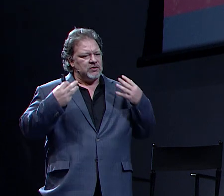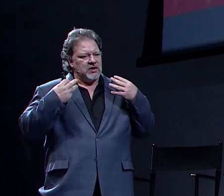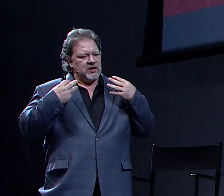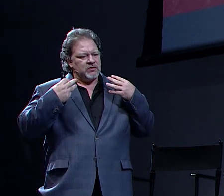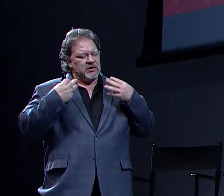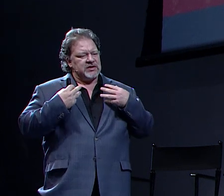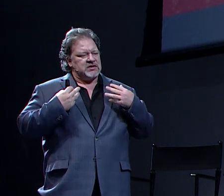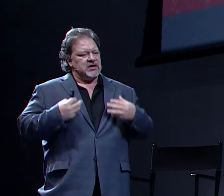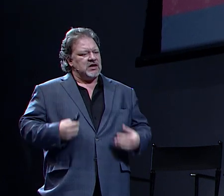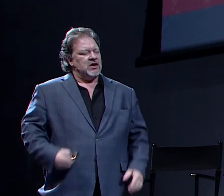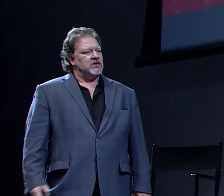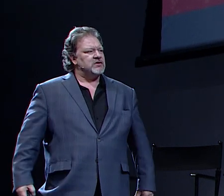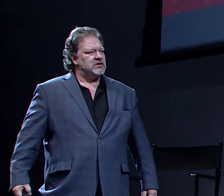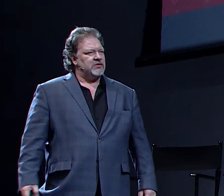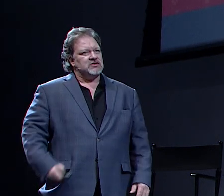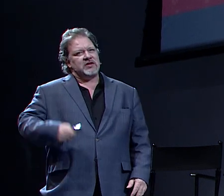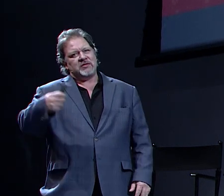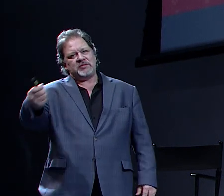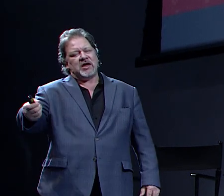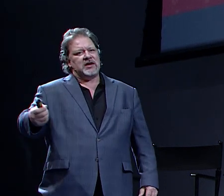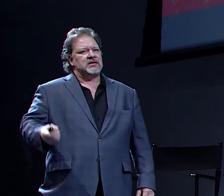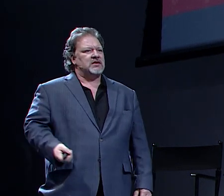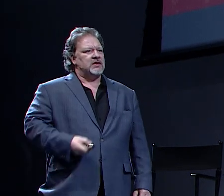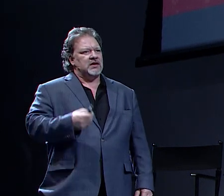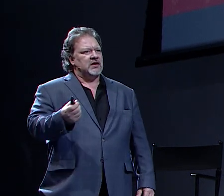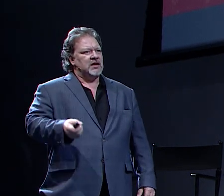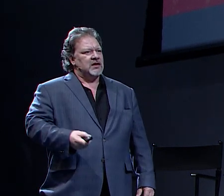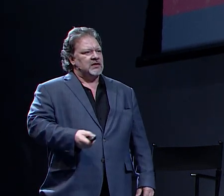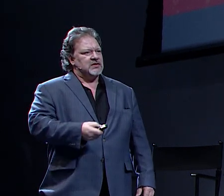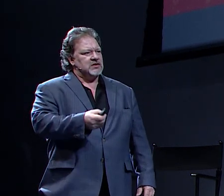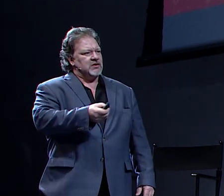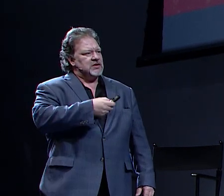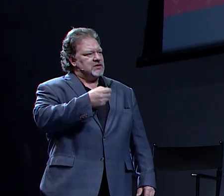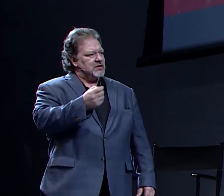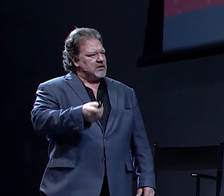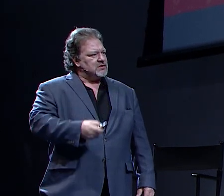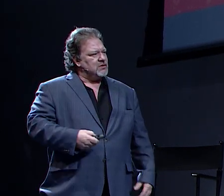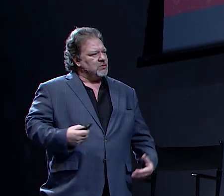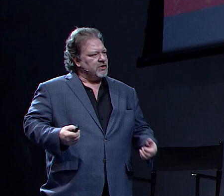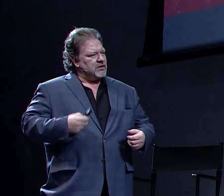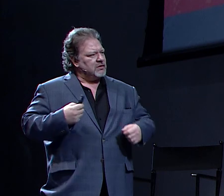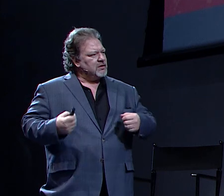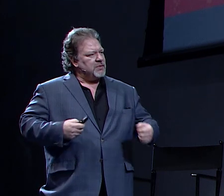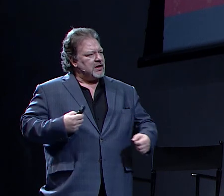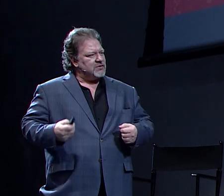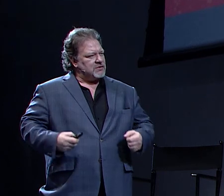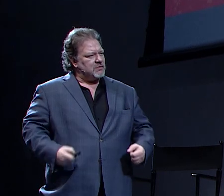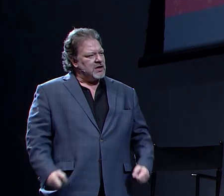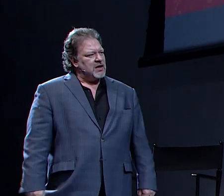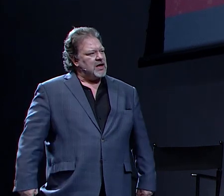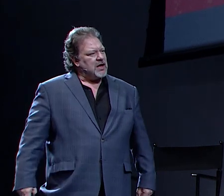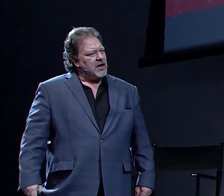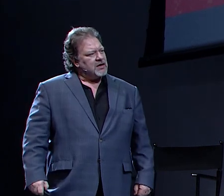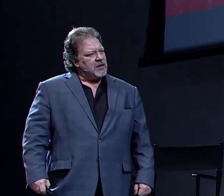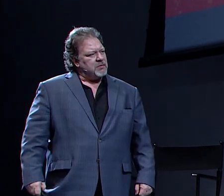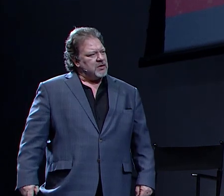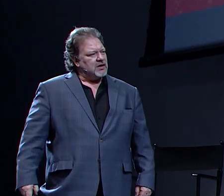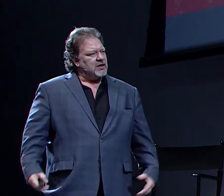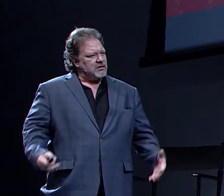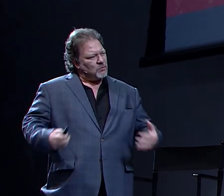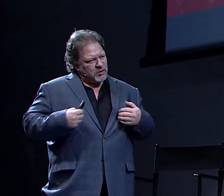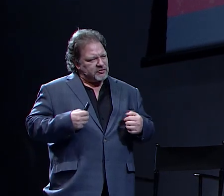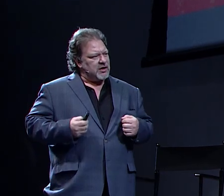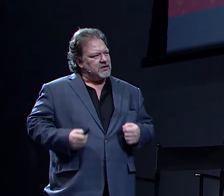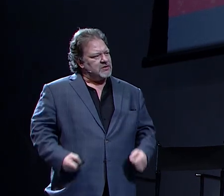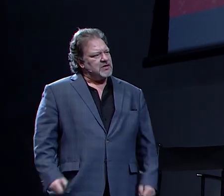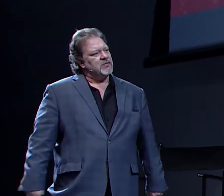merge into realistic characters, and eventually they'll tie into the series and things of the world, and we have some AI